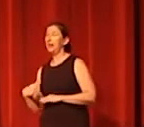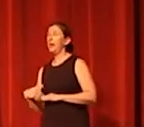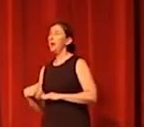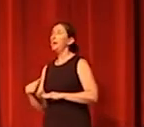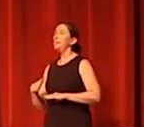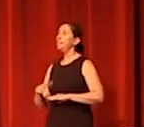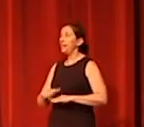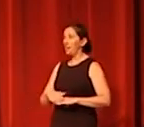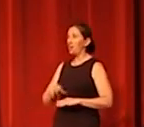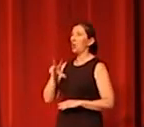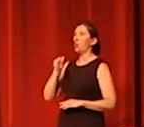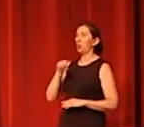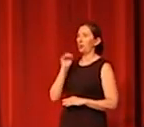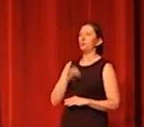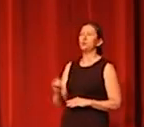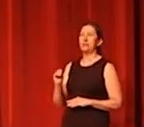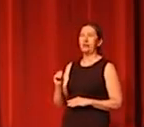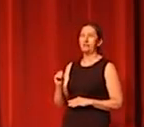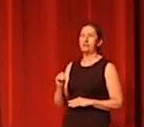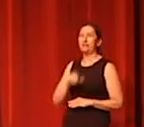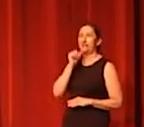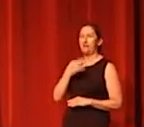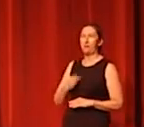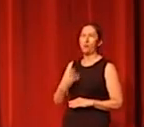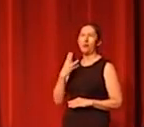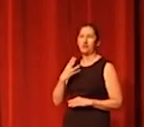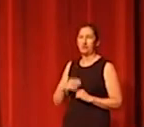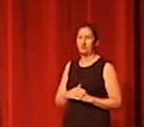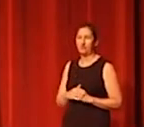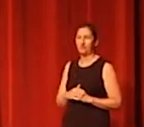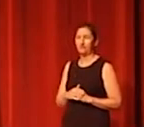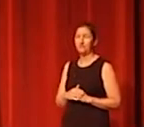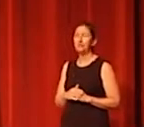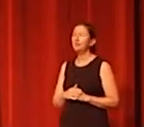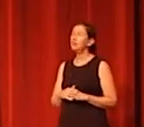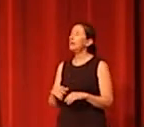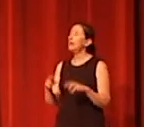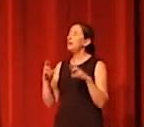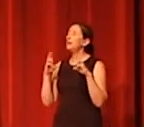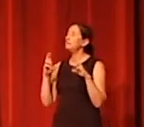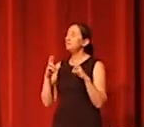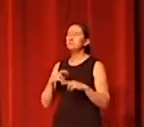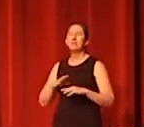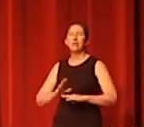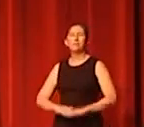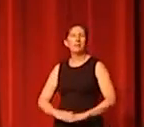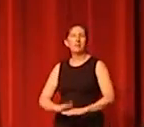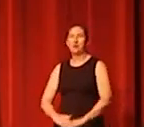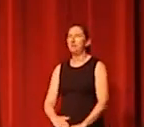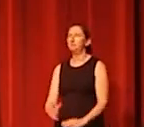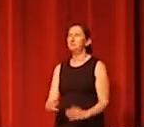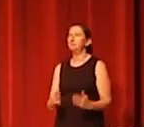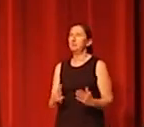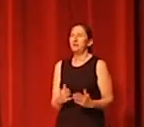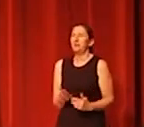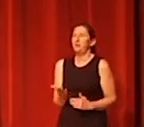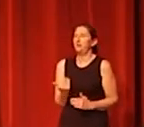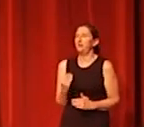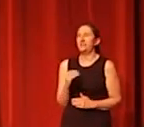to screen or enroll at least 15% in that particular trial. And then also we